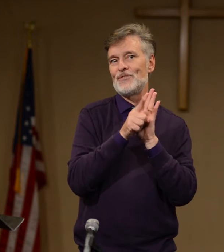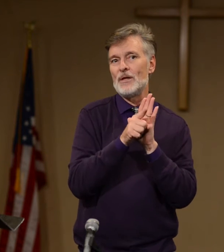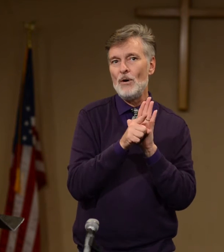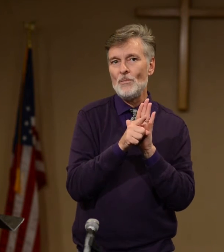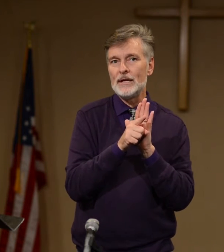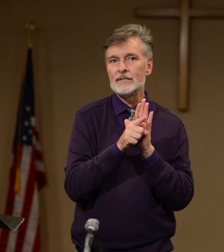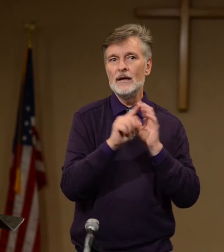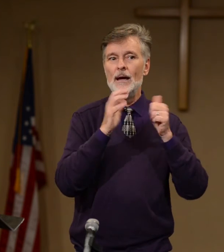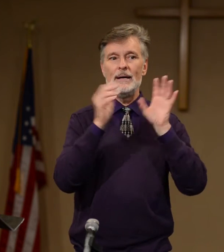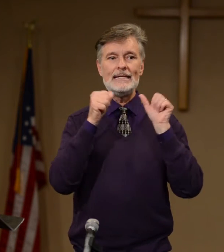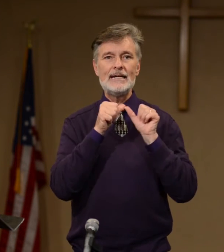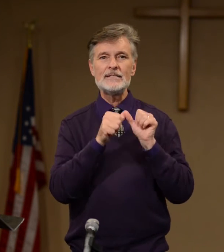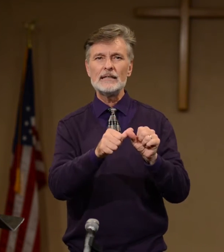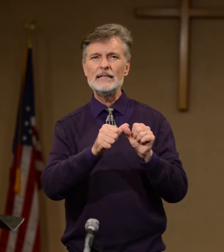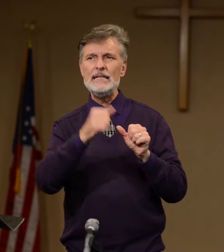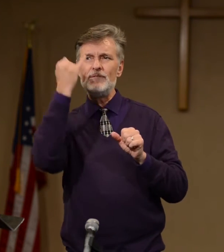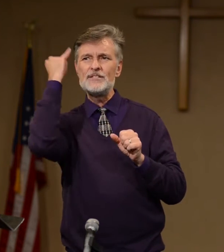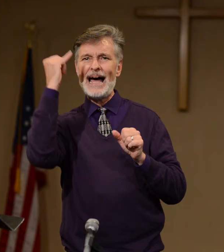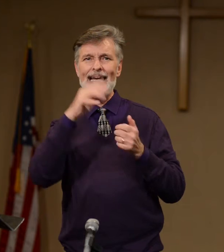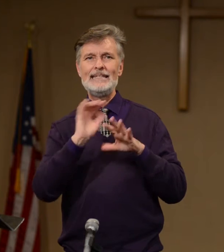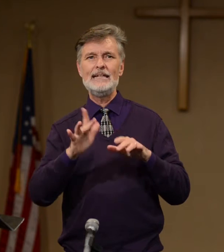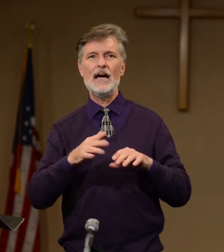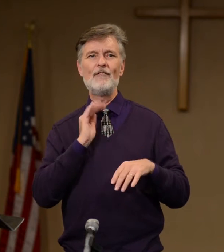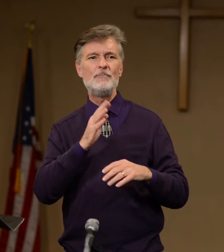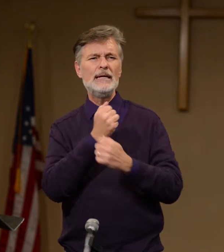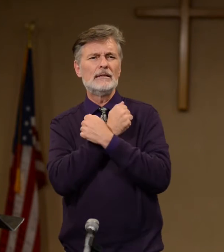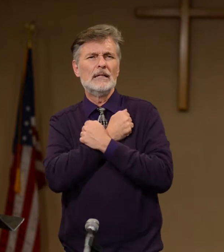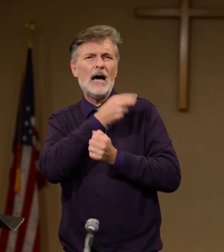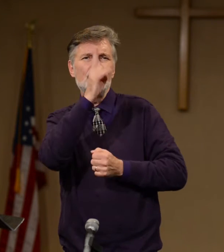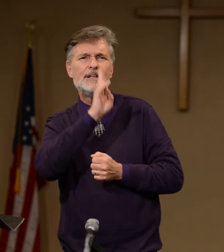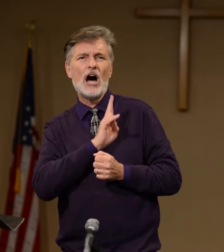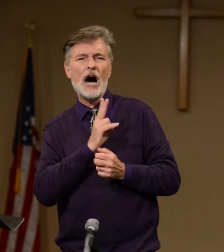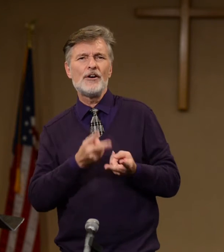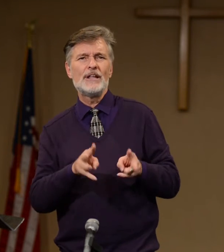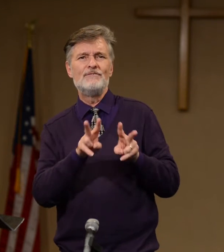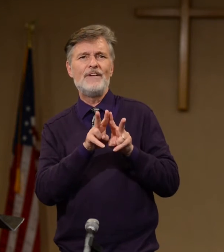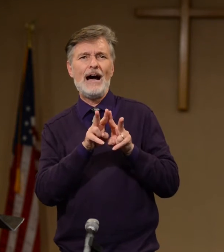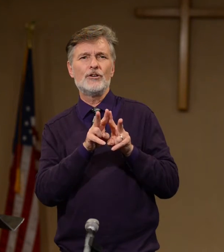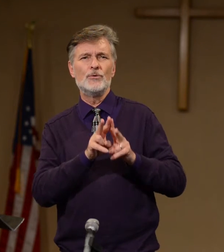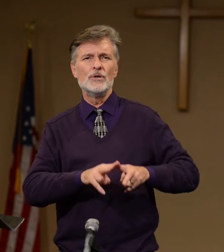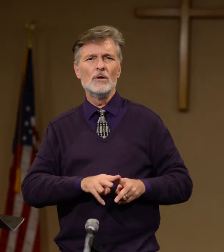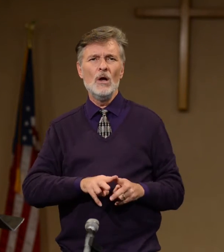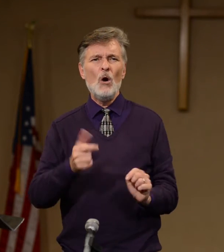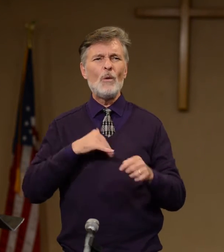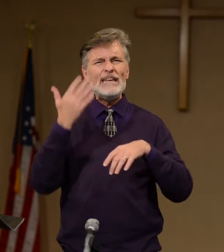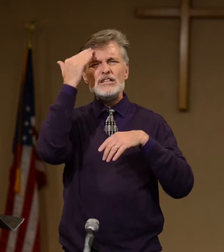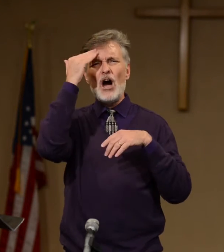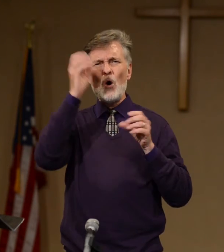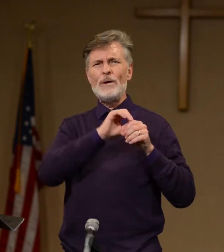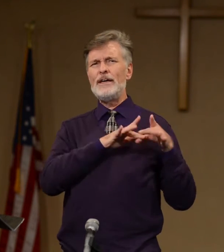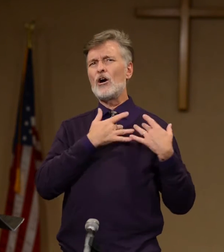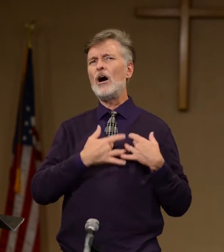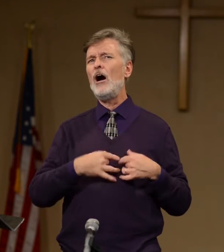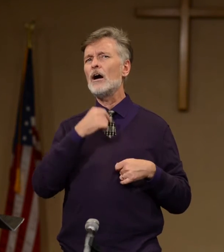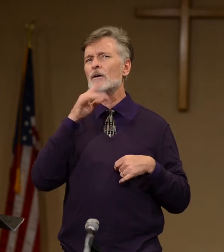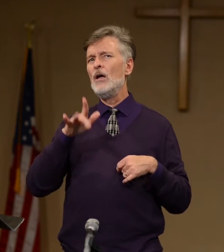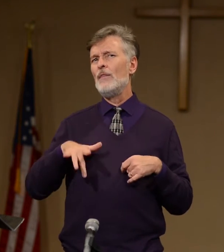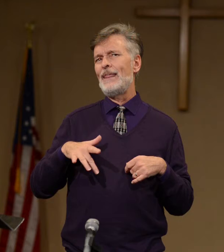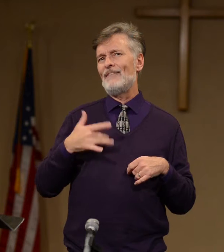the moment. But it doesn't leave this idea of being loved and honored and valued. We know within our heart that